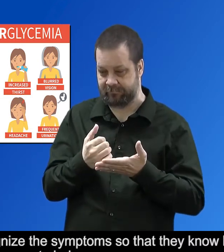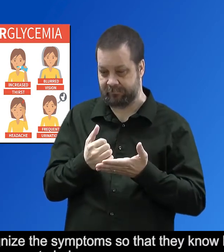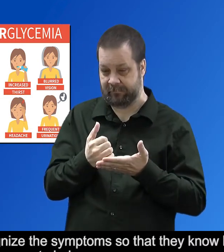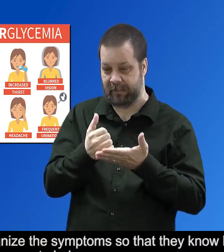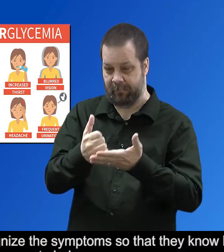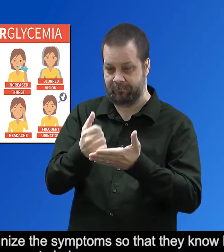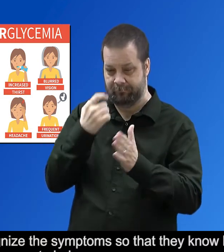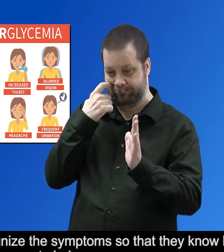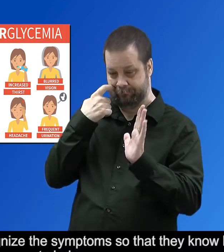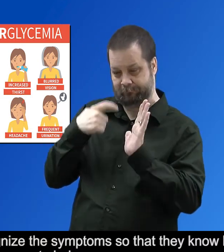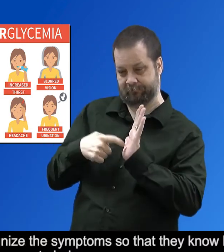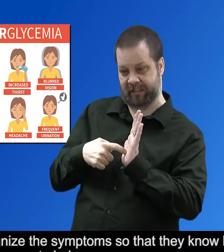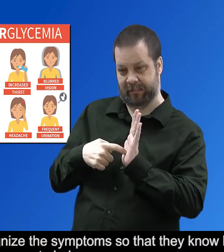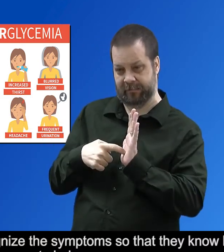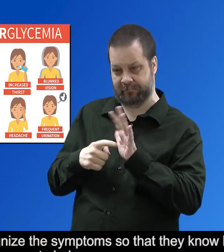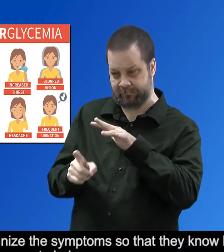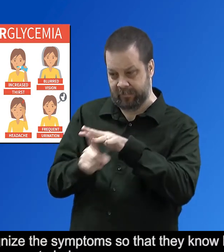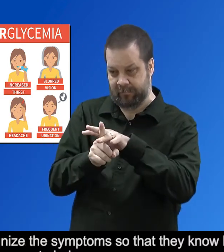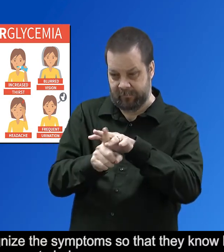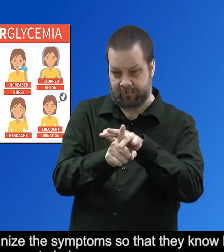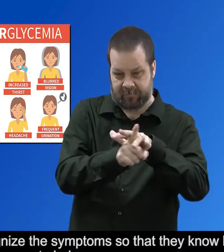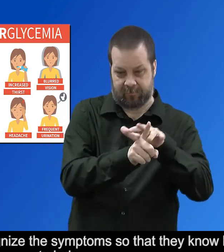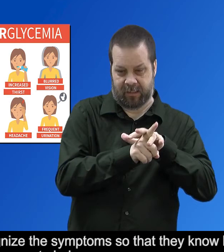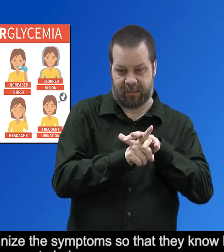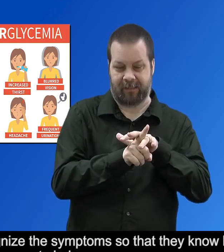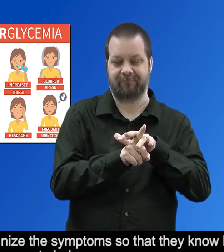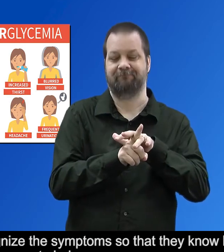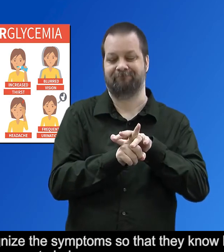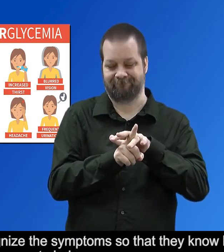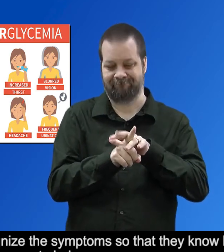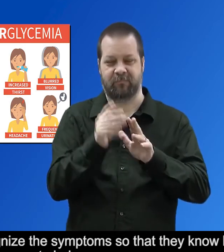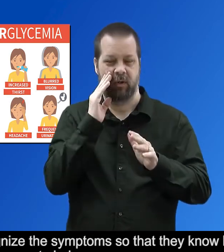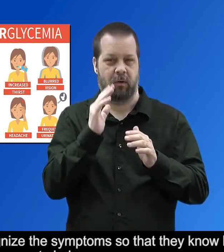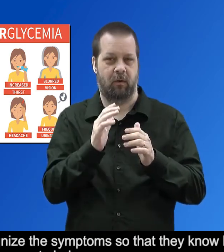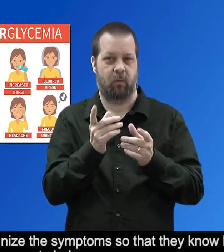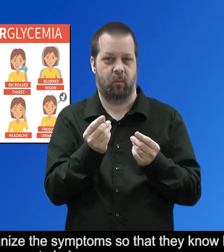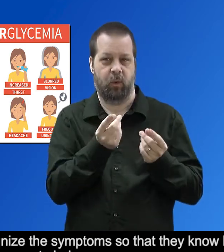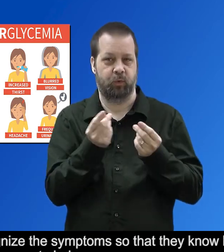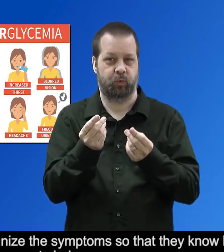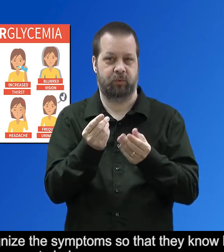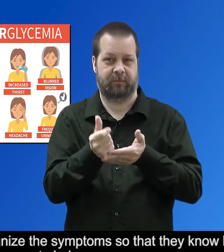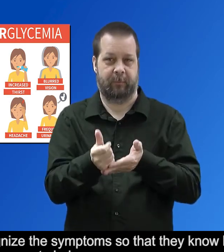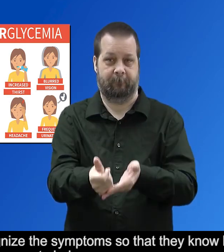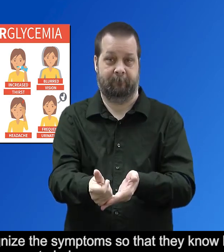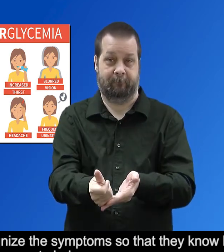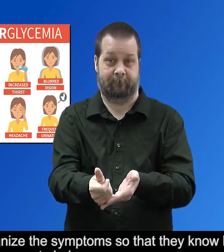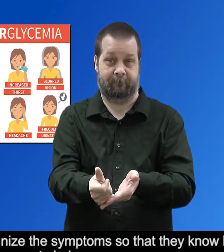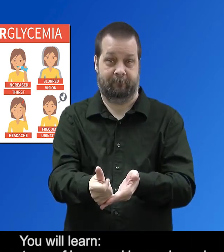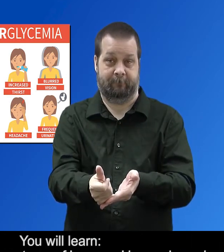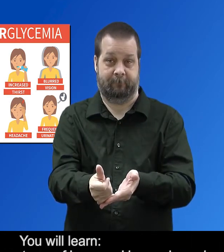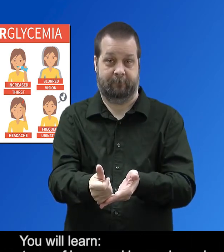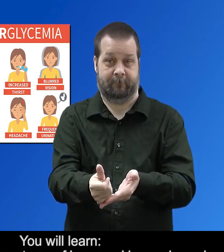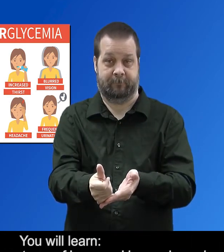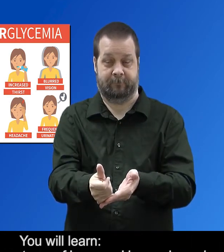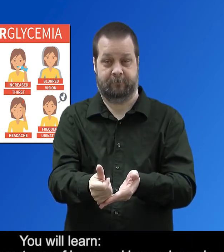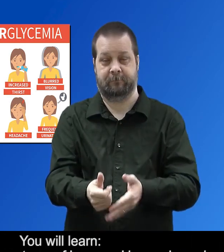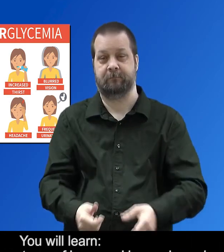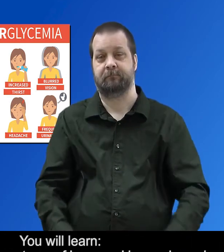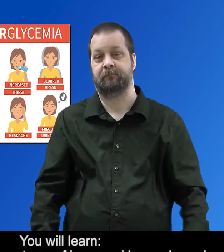members recognize the symptoms so that they know how to help. You will learn